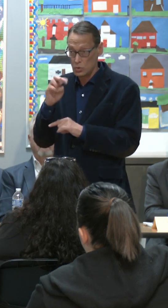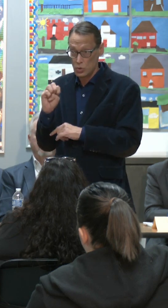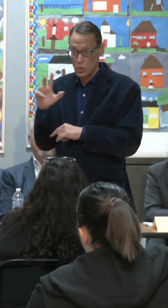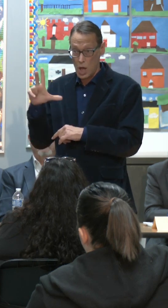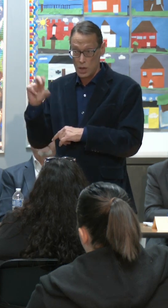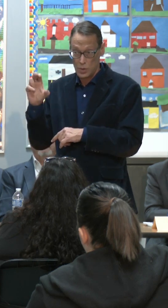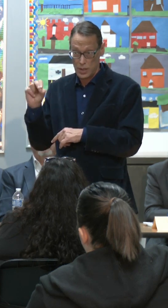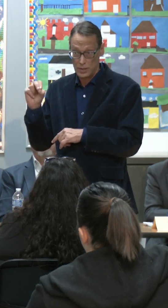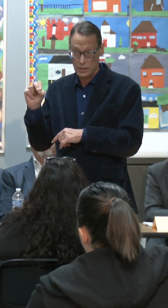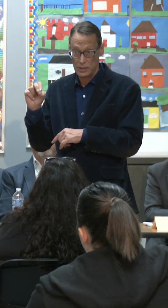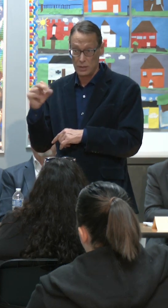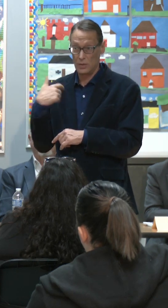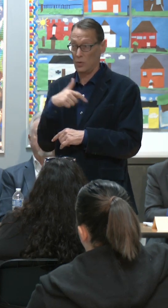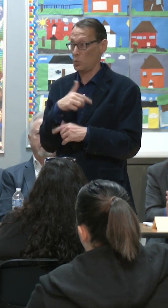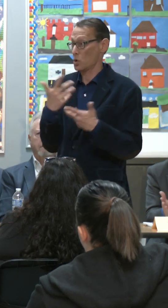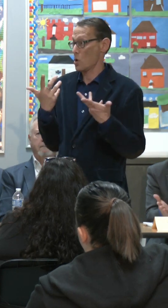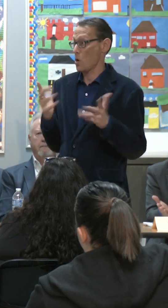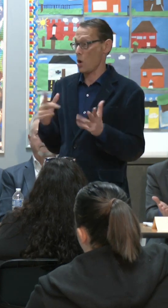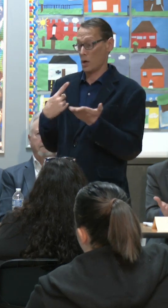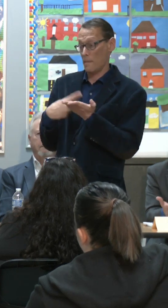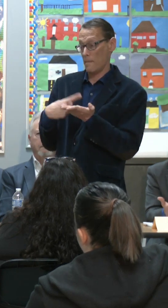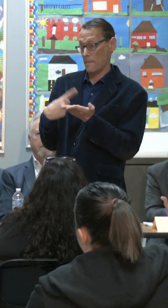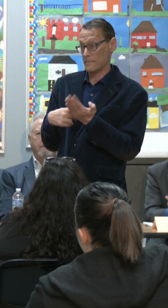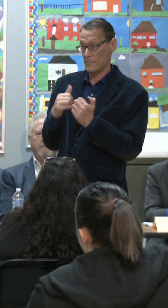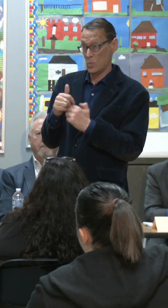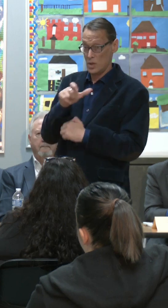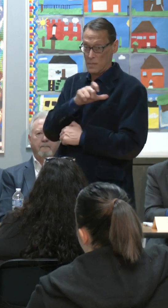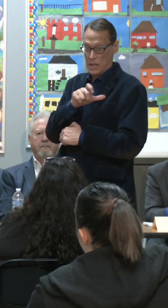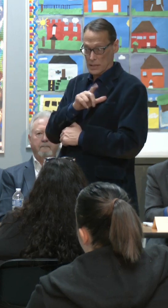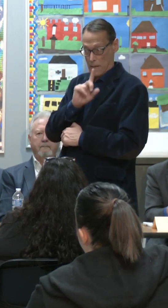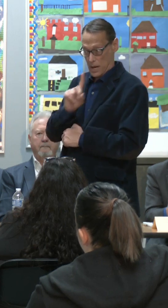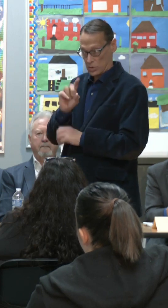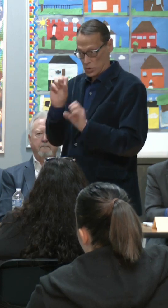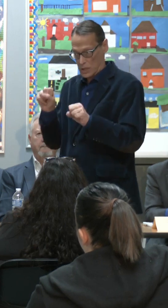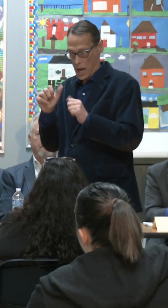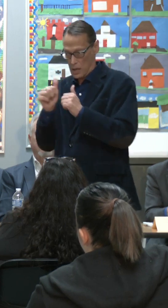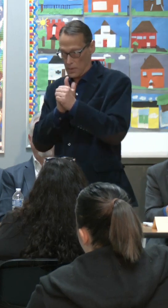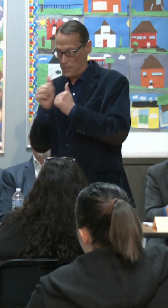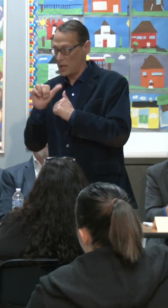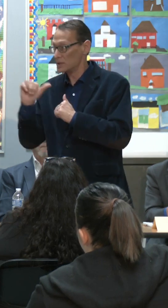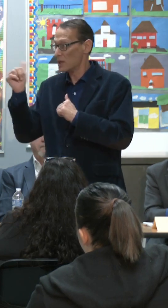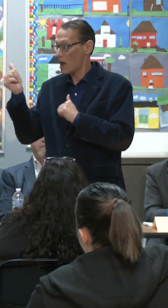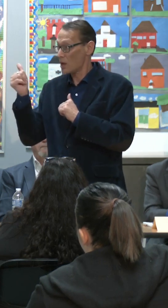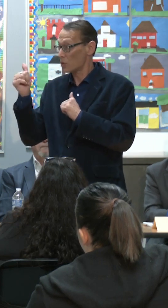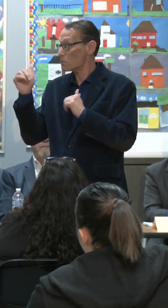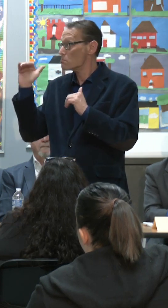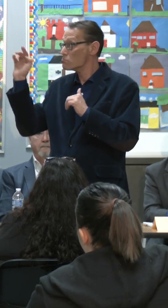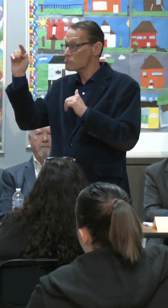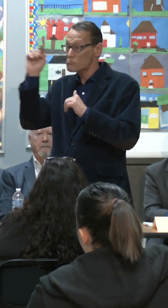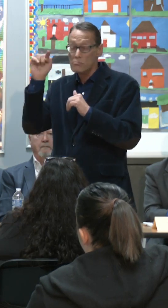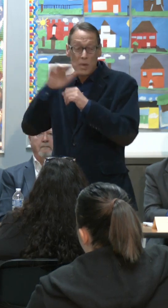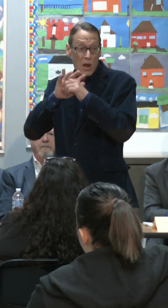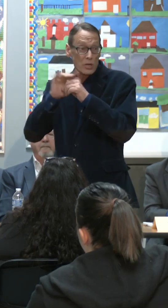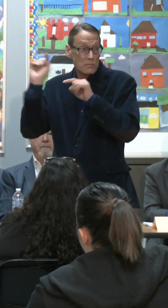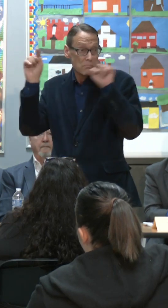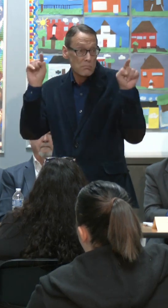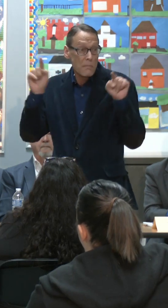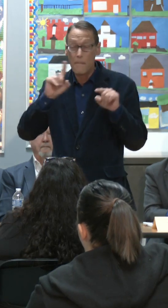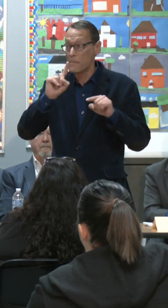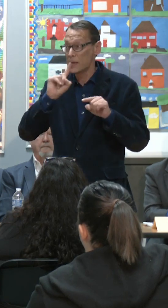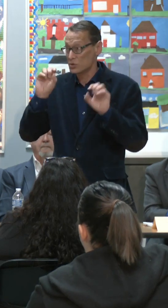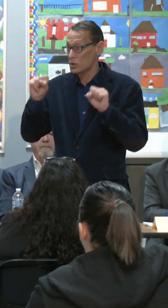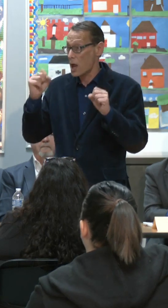think yesterday, 2 weeks ago. So they're coming back in. They're coming back to this profession. They're coming back to work in St.